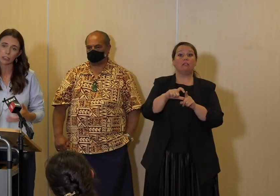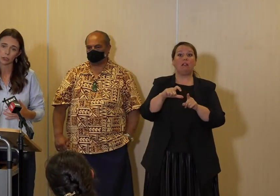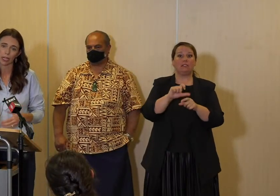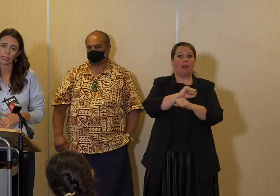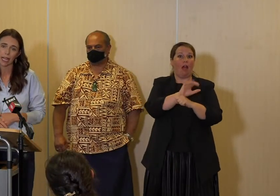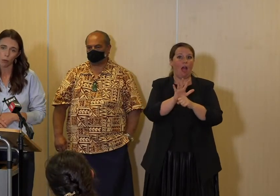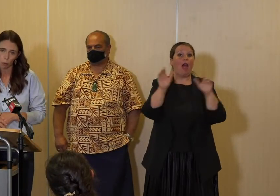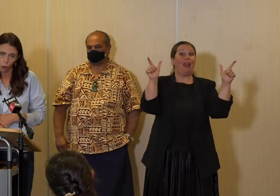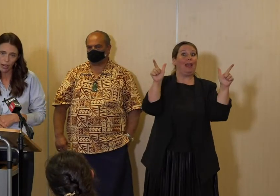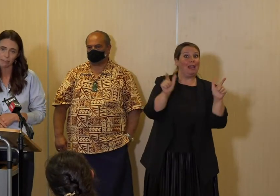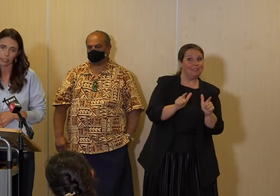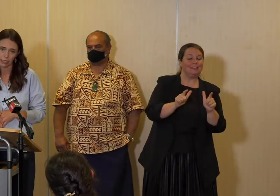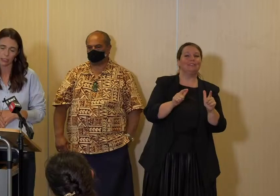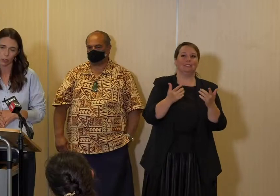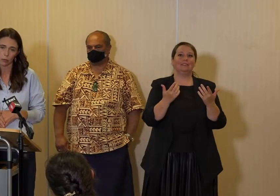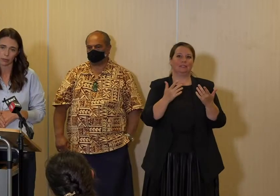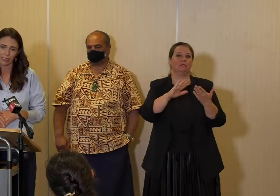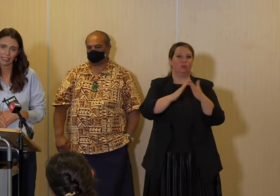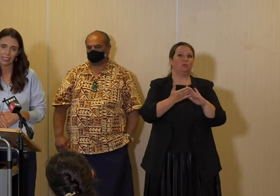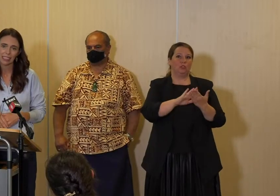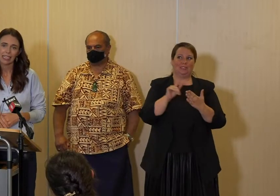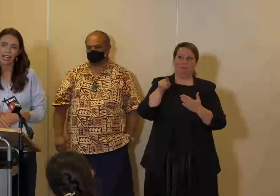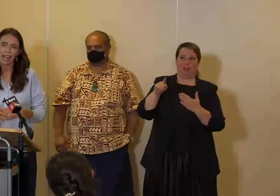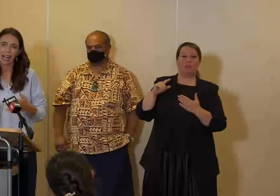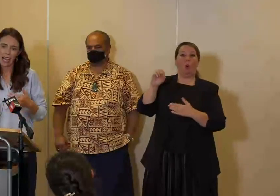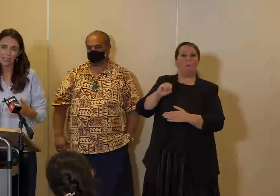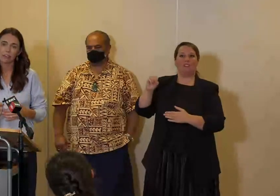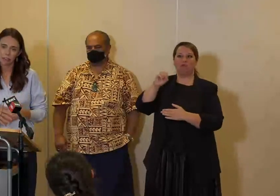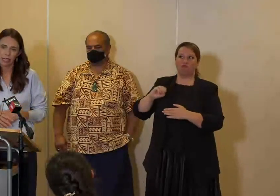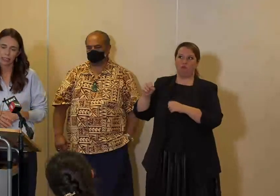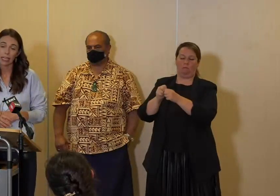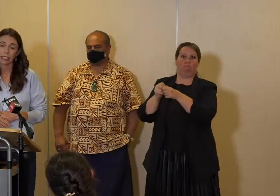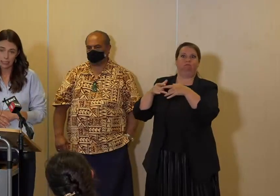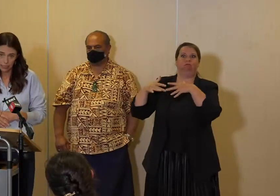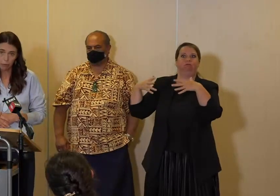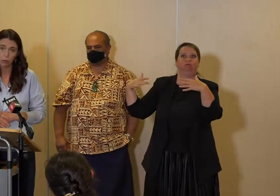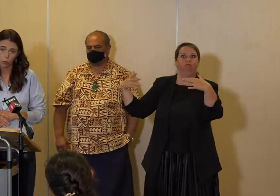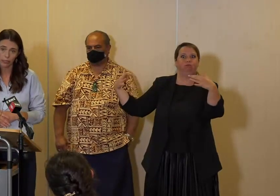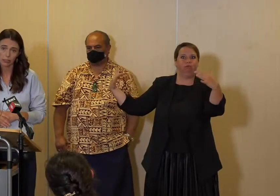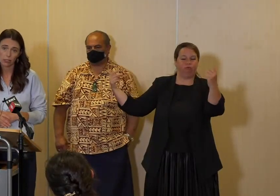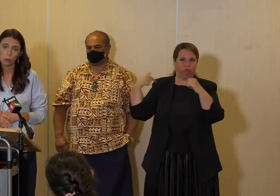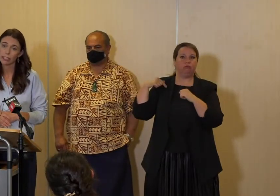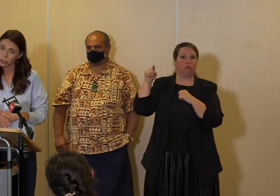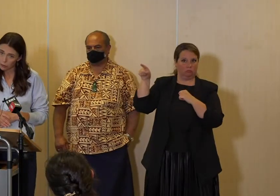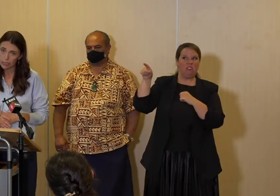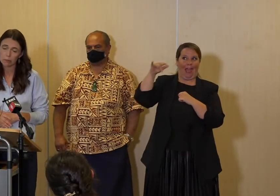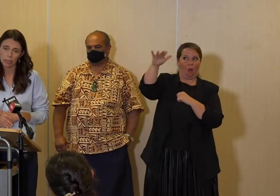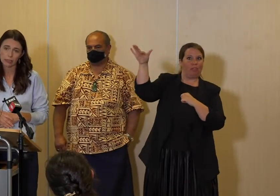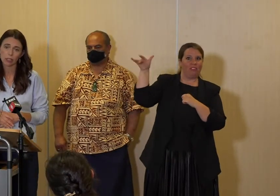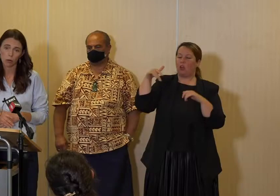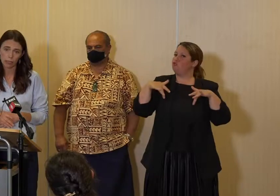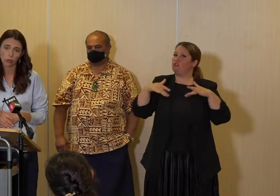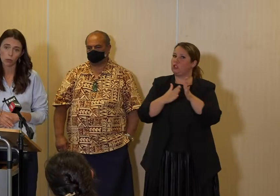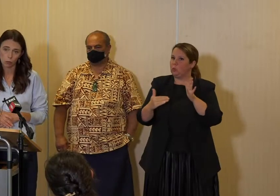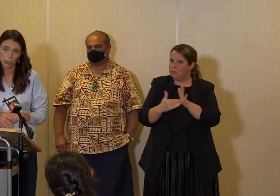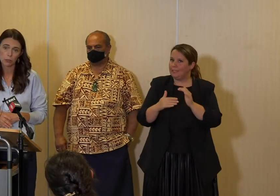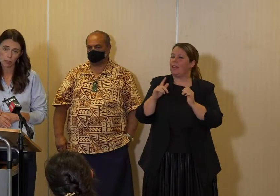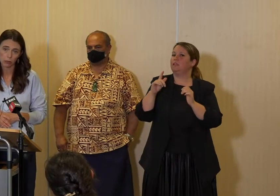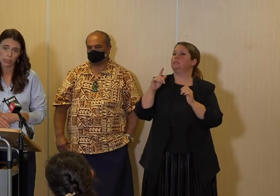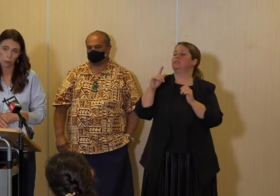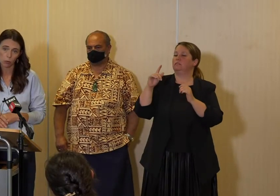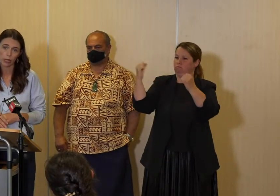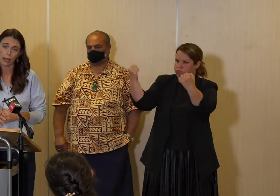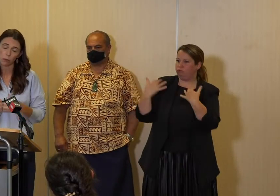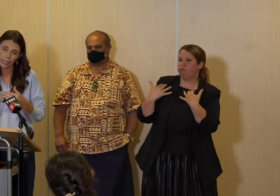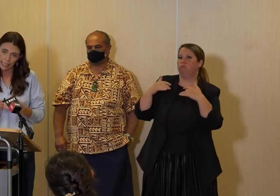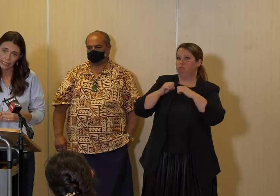just demonstrates how rife it is globally, and the fact that at some point we do expect that Omicron will reach